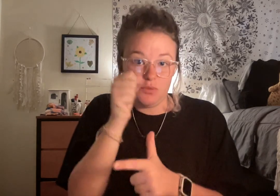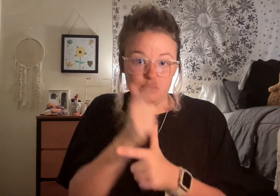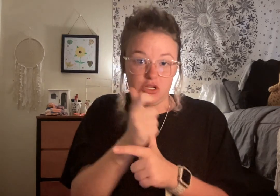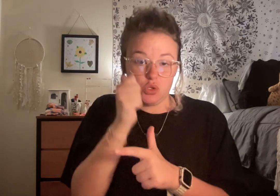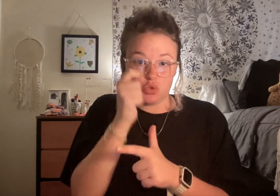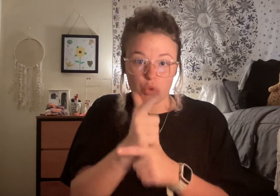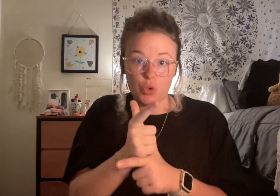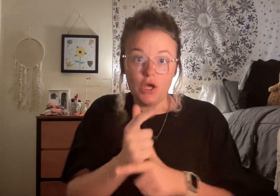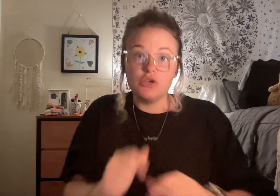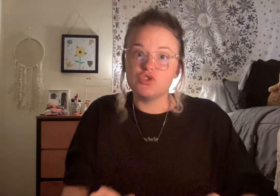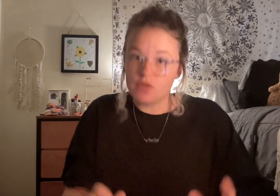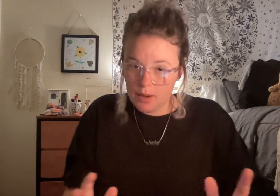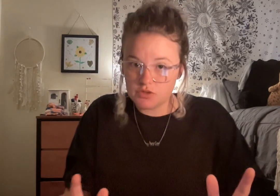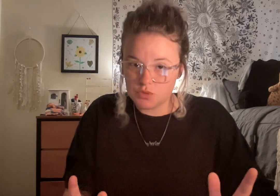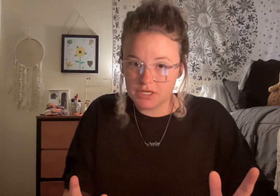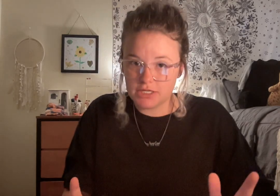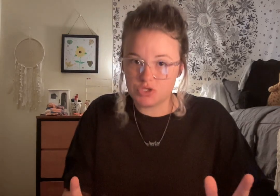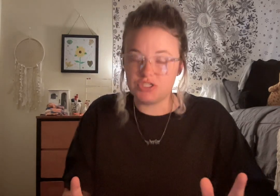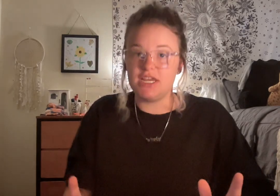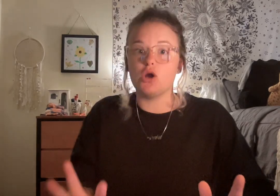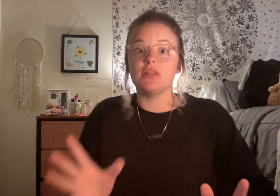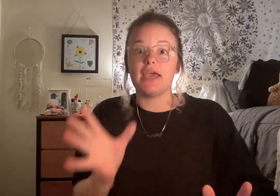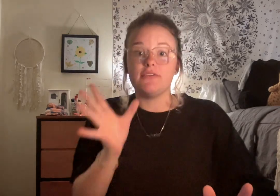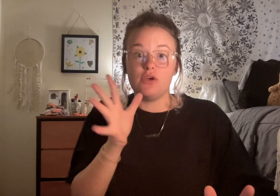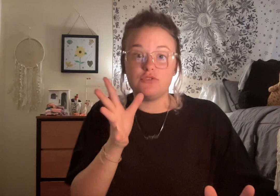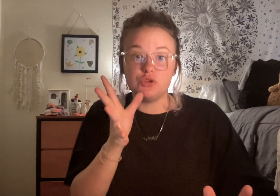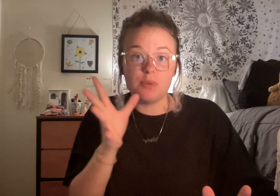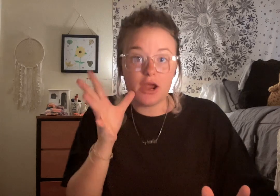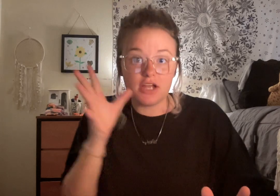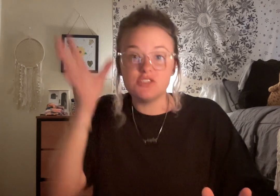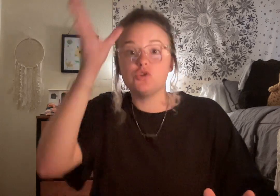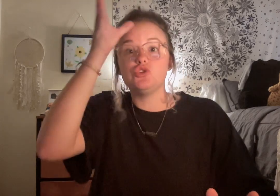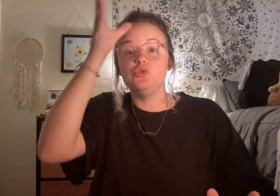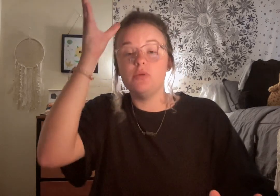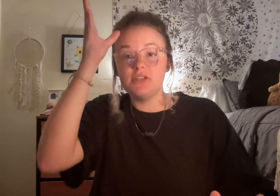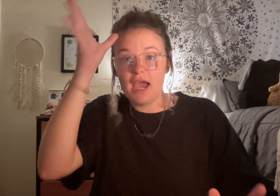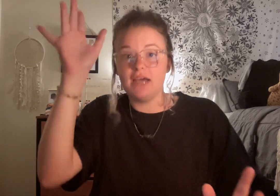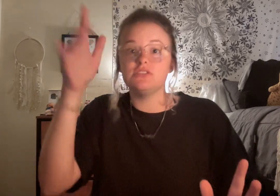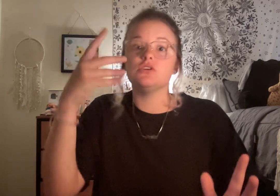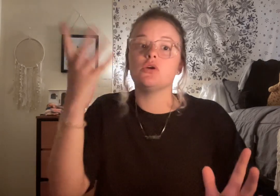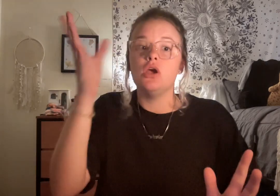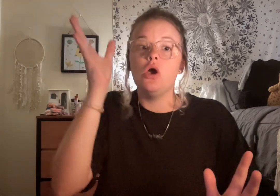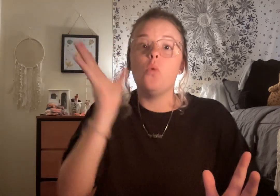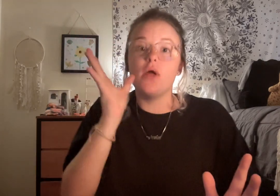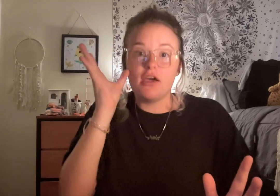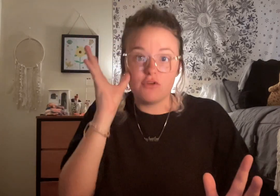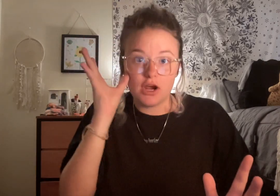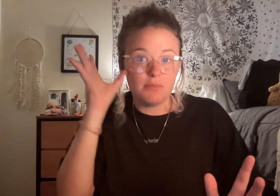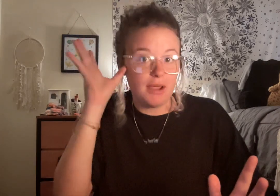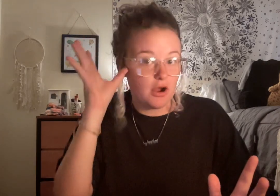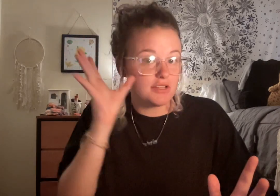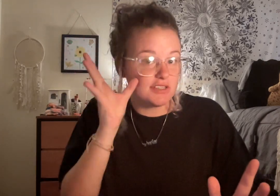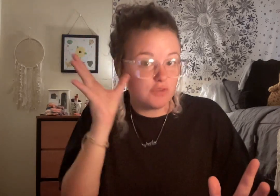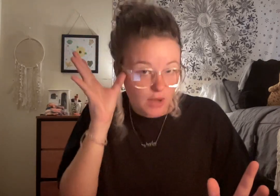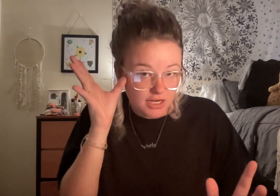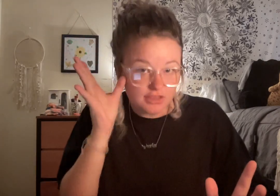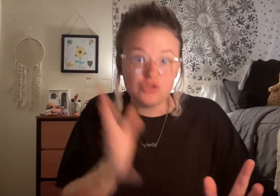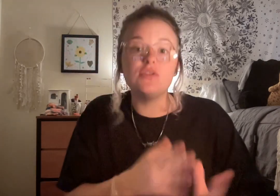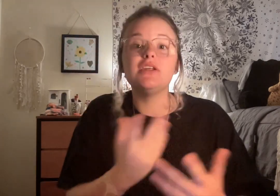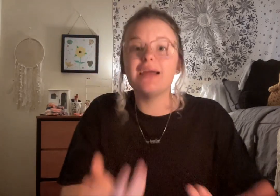be neutral. So that was really interesting. Or like if you have two parents or two dads or whatever, and parents if you had two that didn't